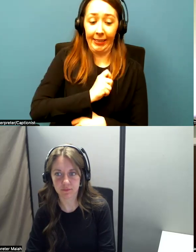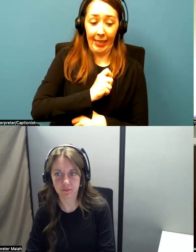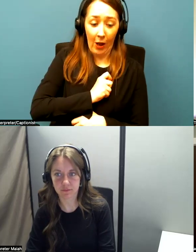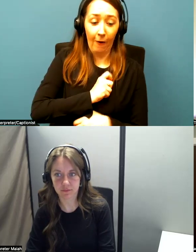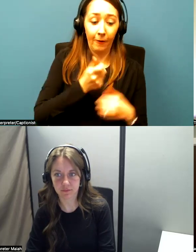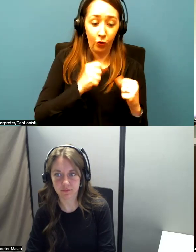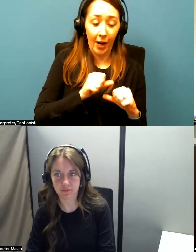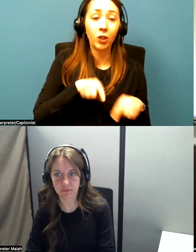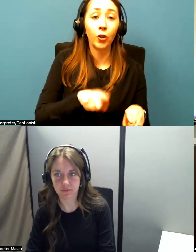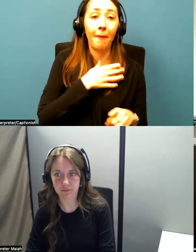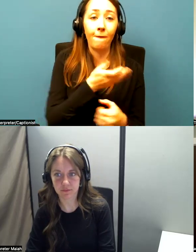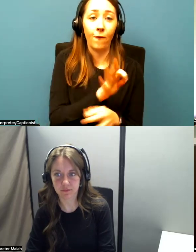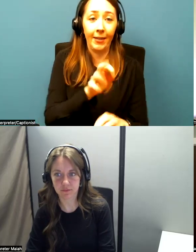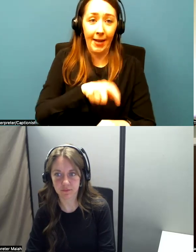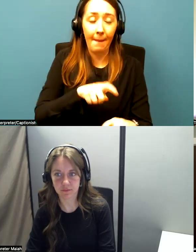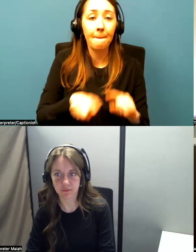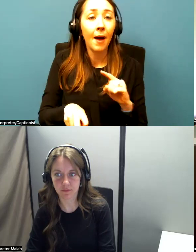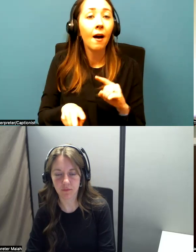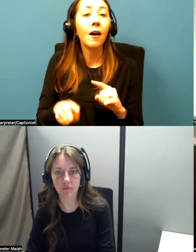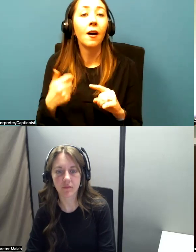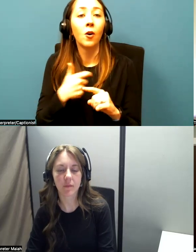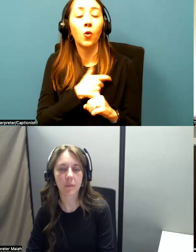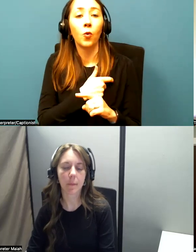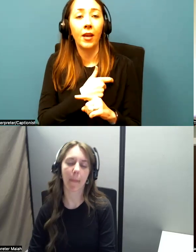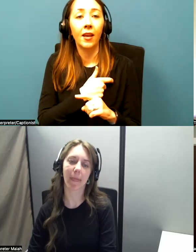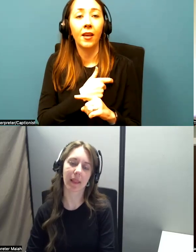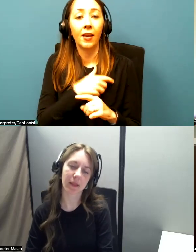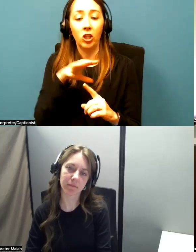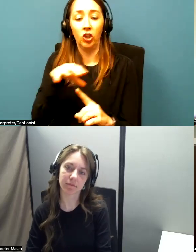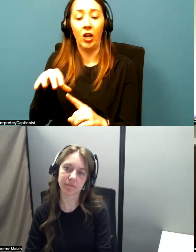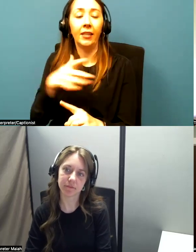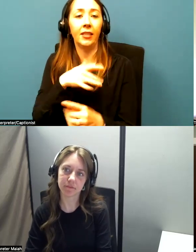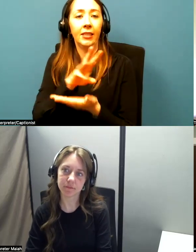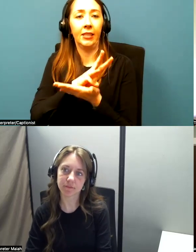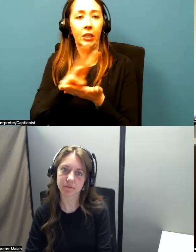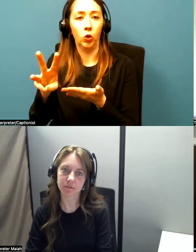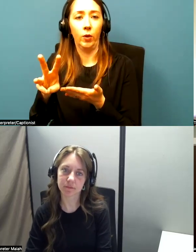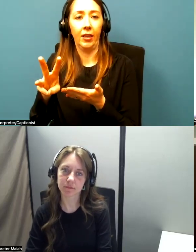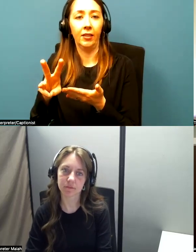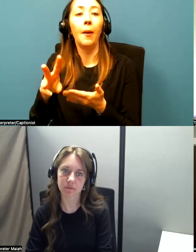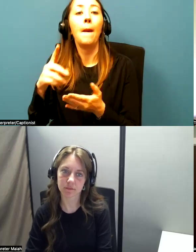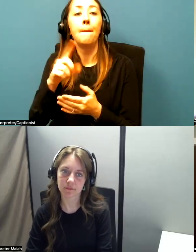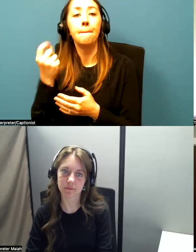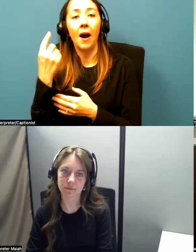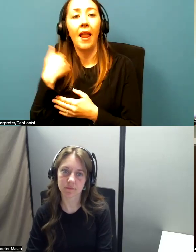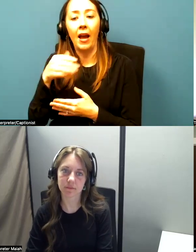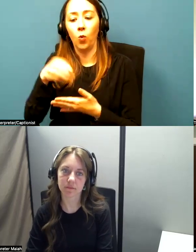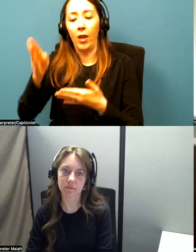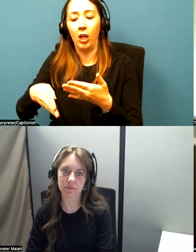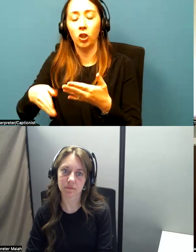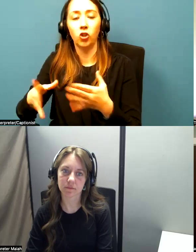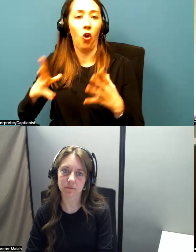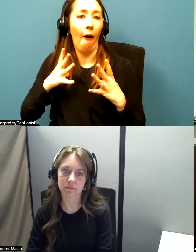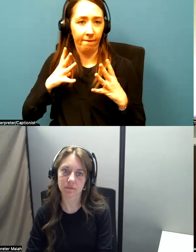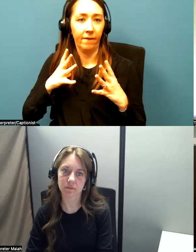off hours. But, we did shoot, so we shot these in 6 weeks and we did have weekends off. One of the weekends,